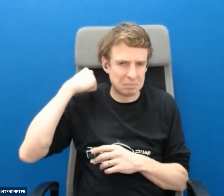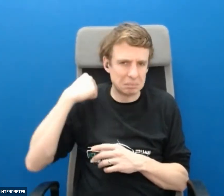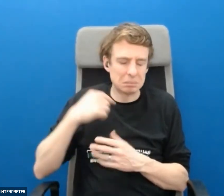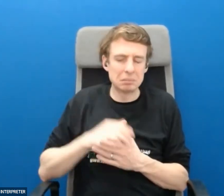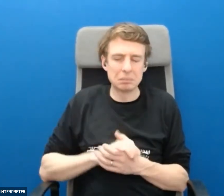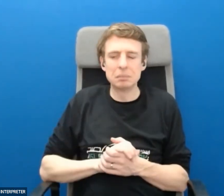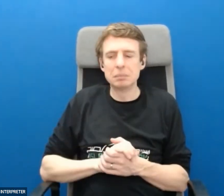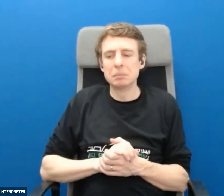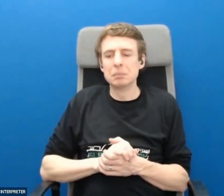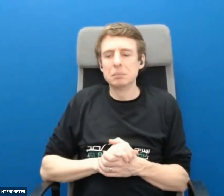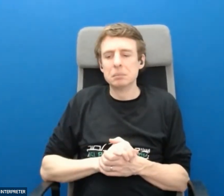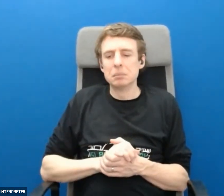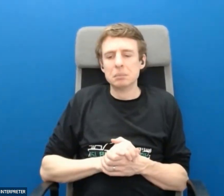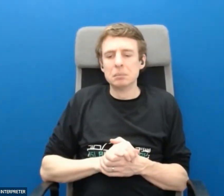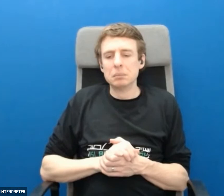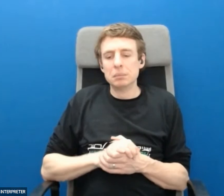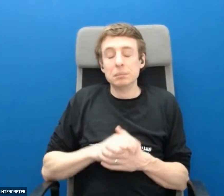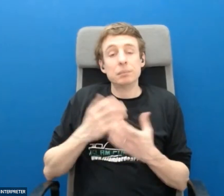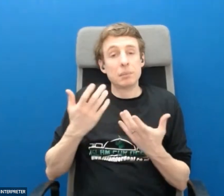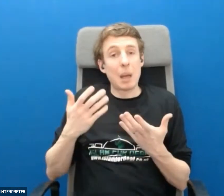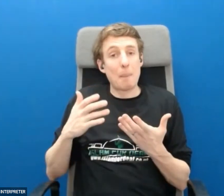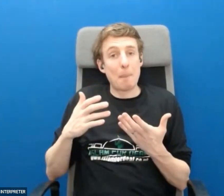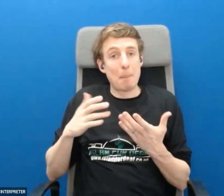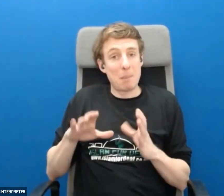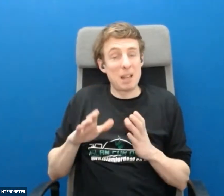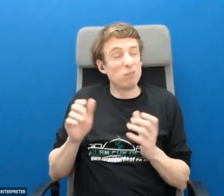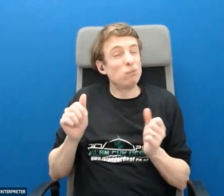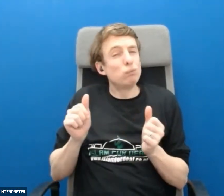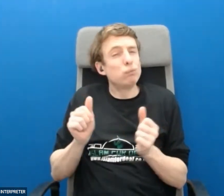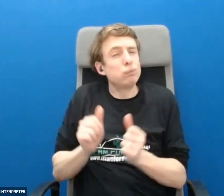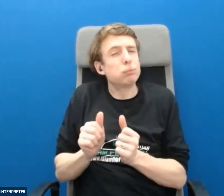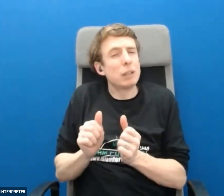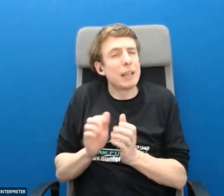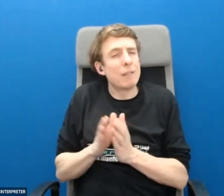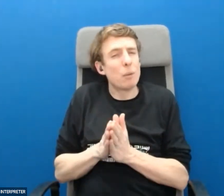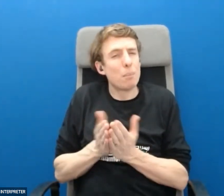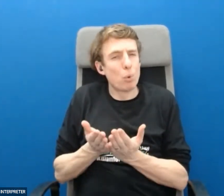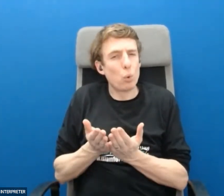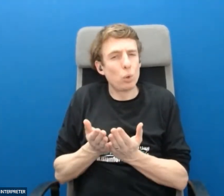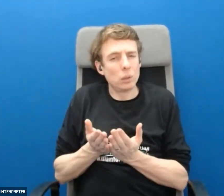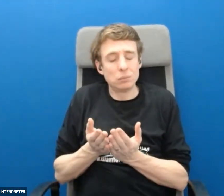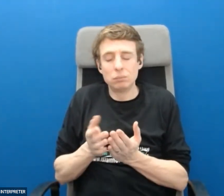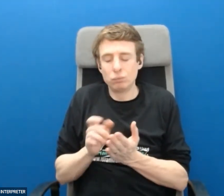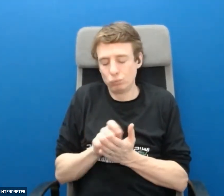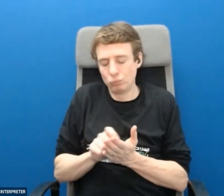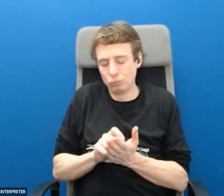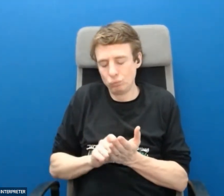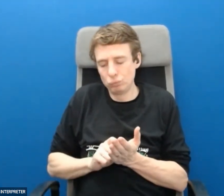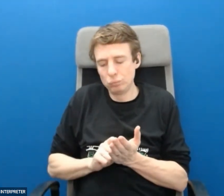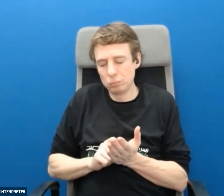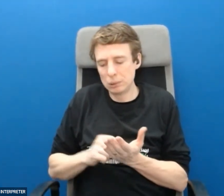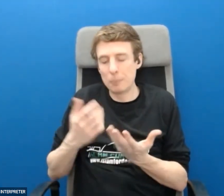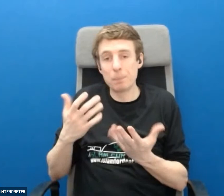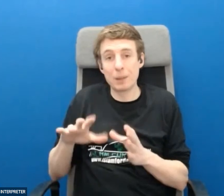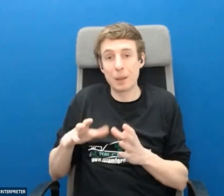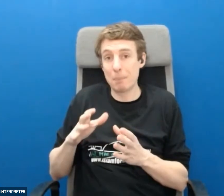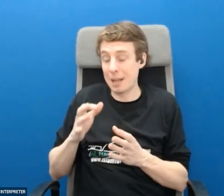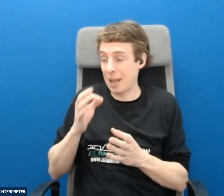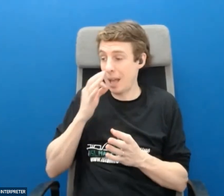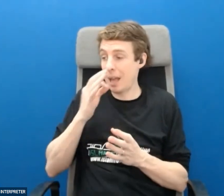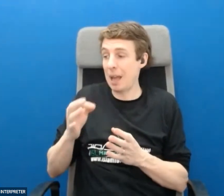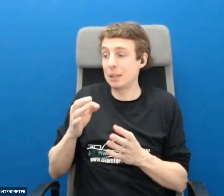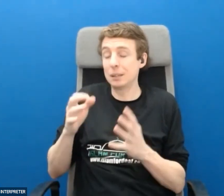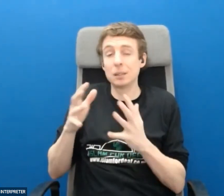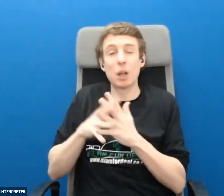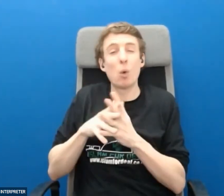And it was a book that he wrote, a small book, after he was asked by the people of the town of